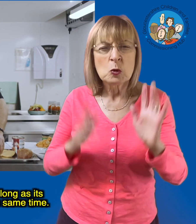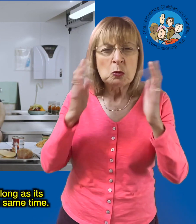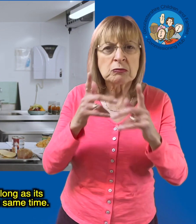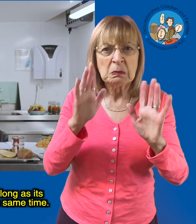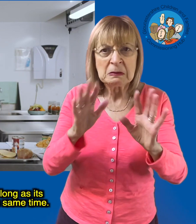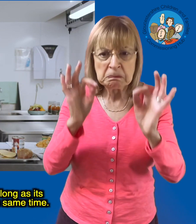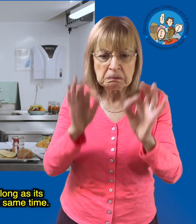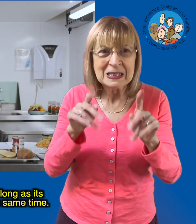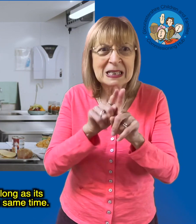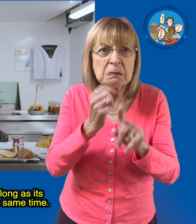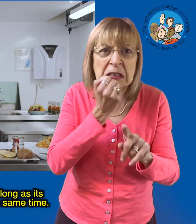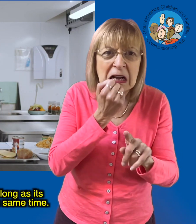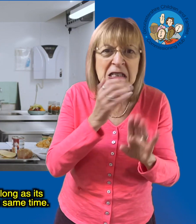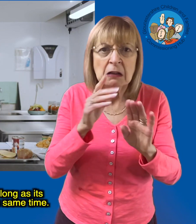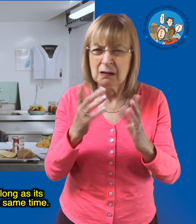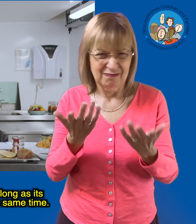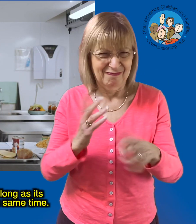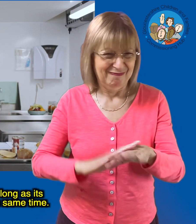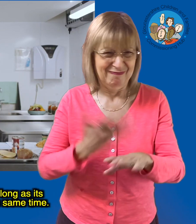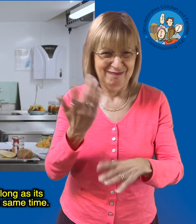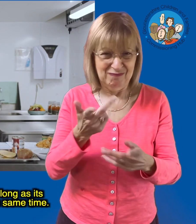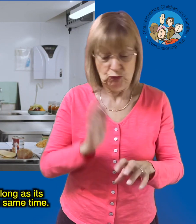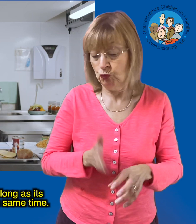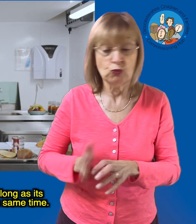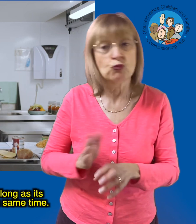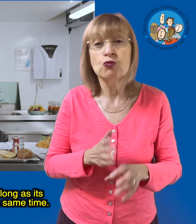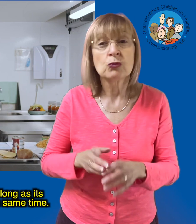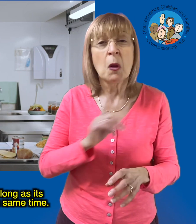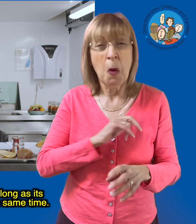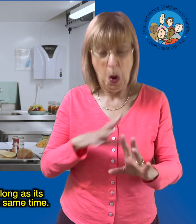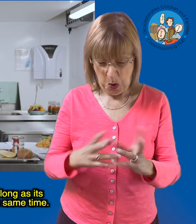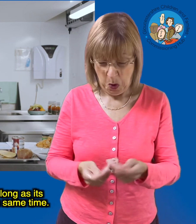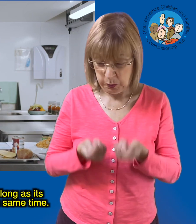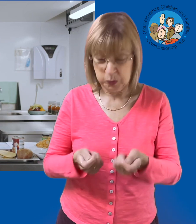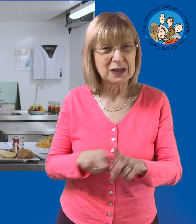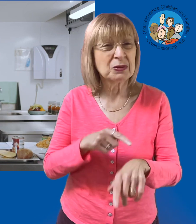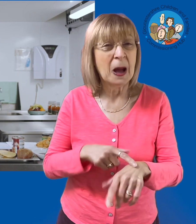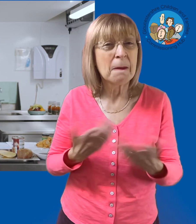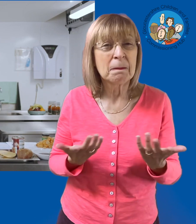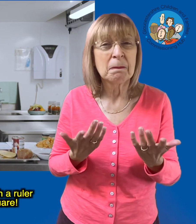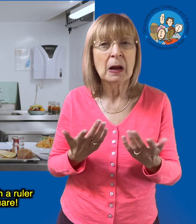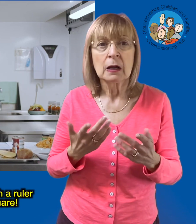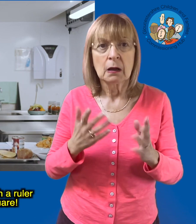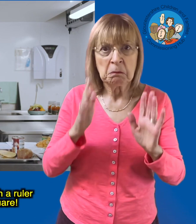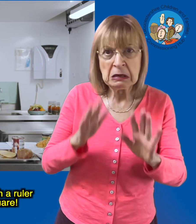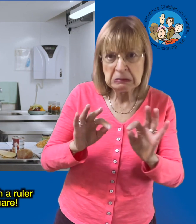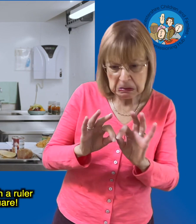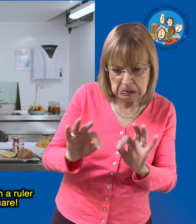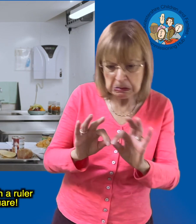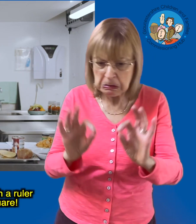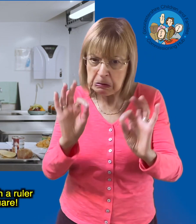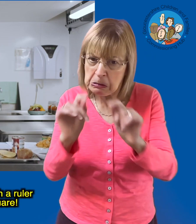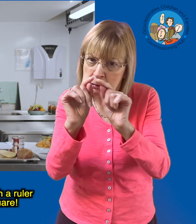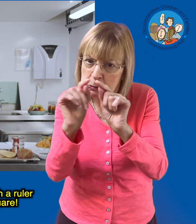Don't worry about getting it too precise, as long as it's roughly the same size, so it cooks all at the same time. But we're not going to measure it and